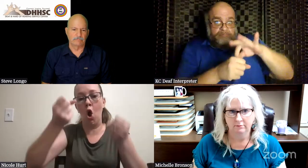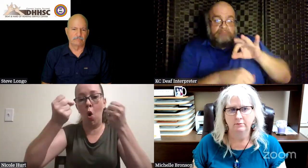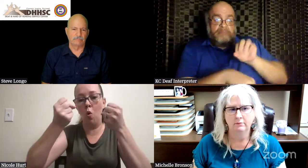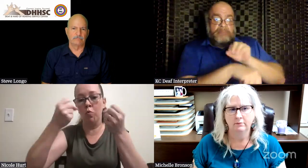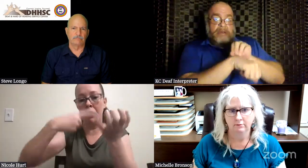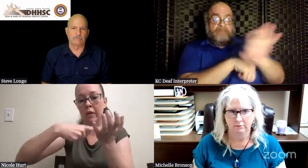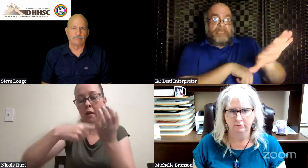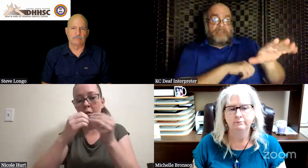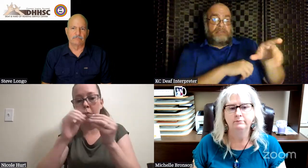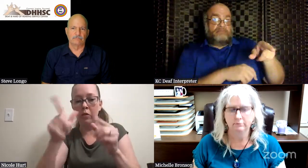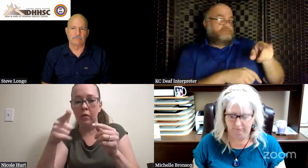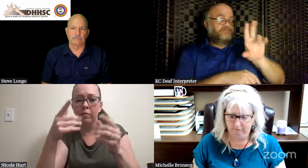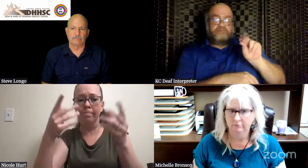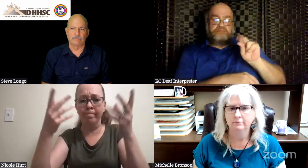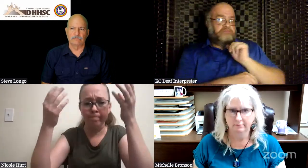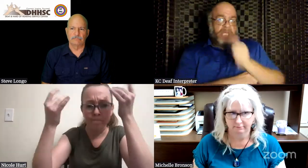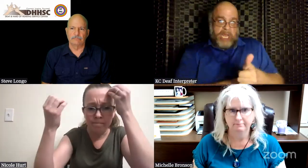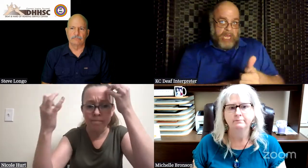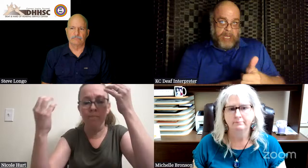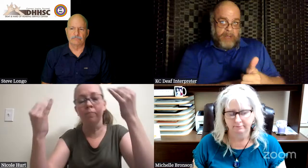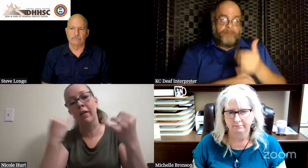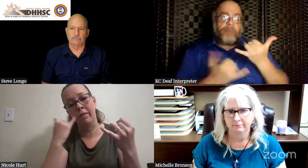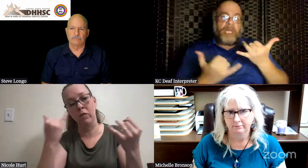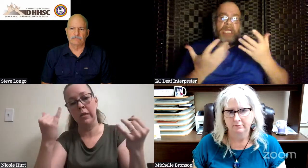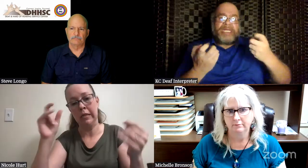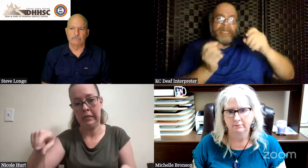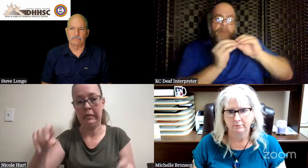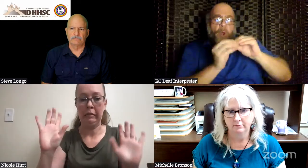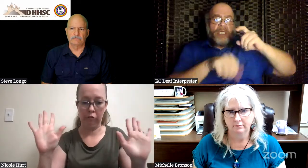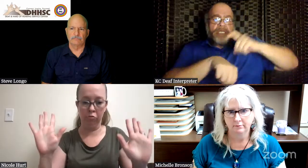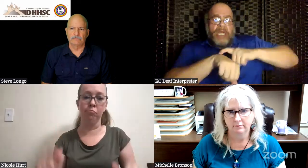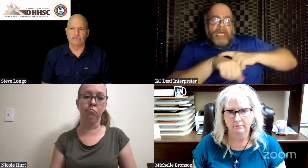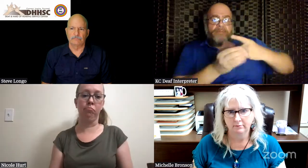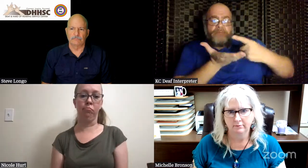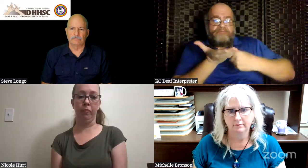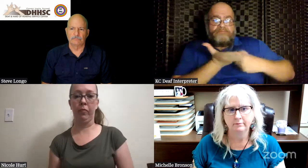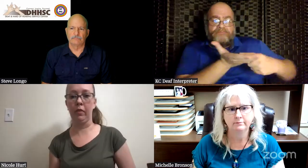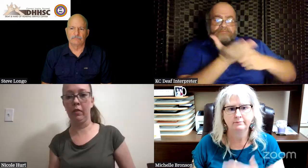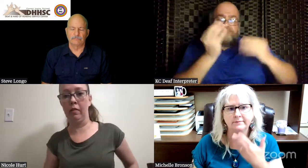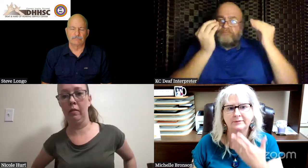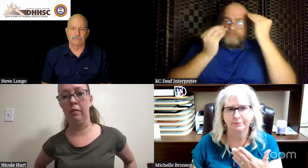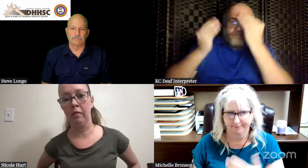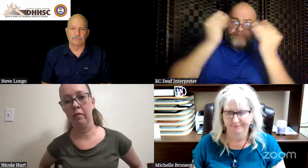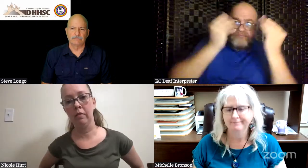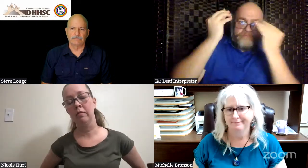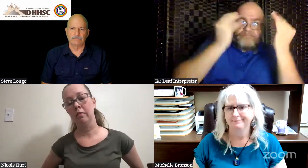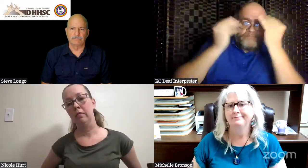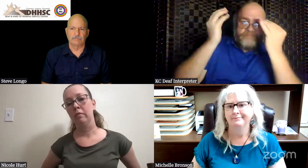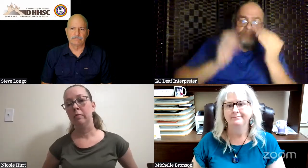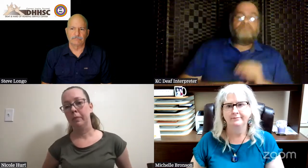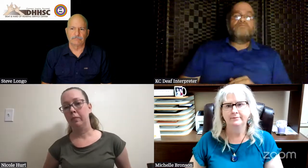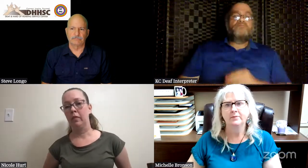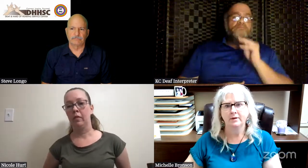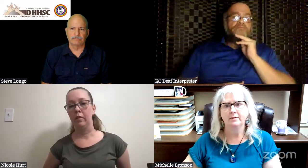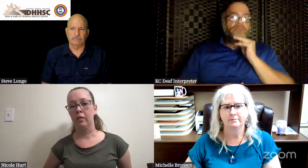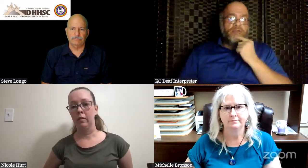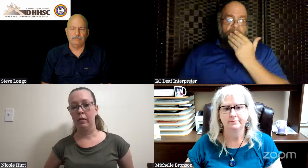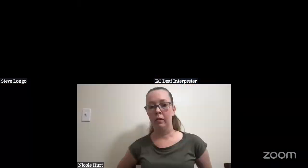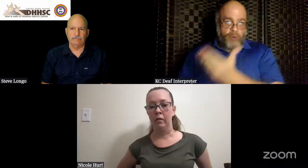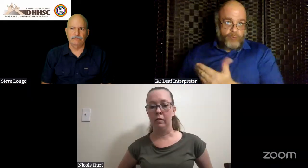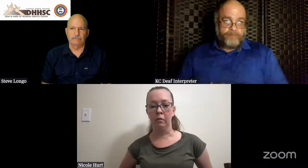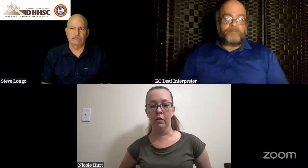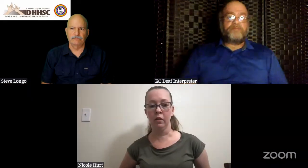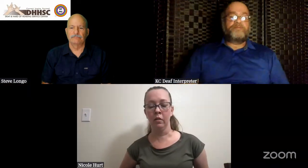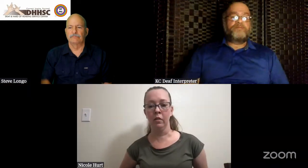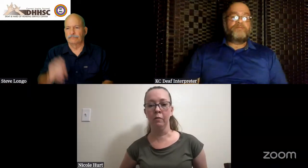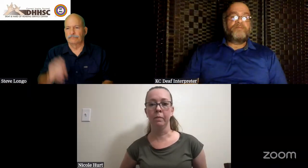And we don't need to hurry to vote. We can have more time to discuss and